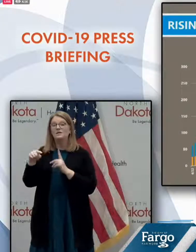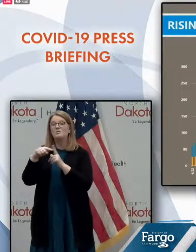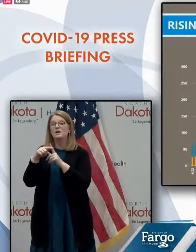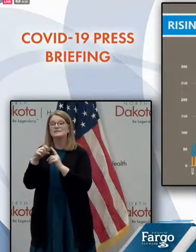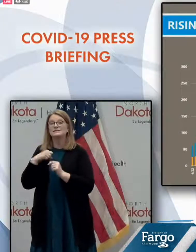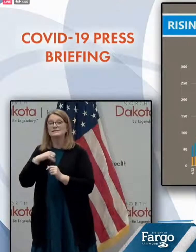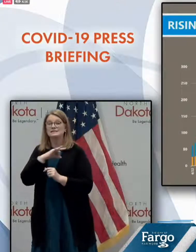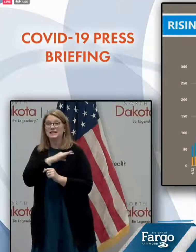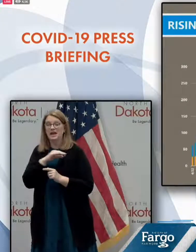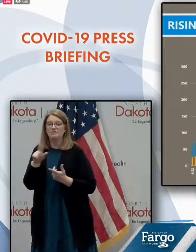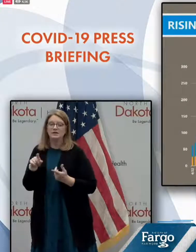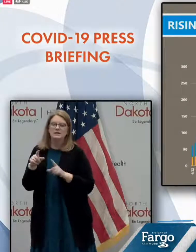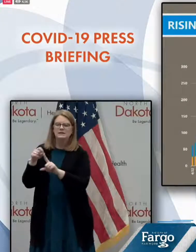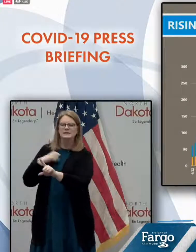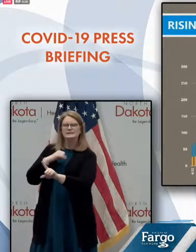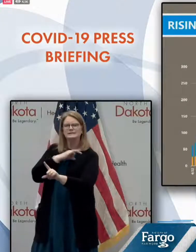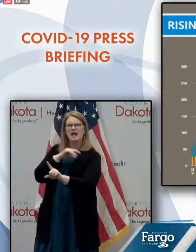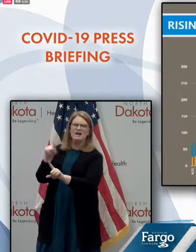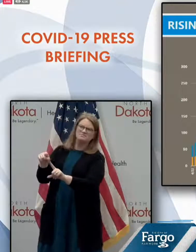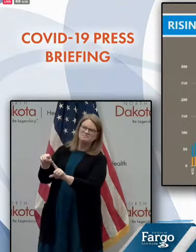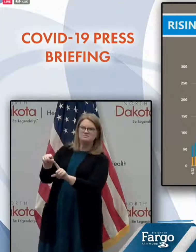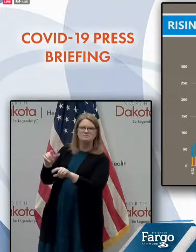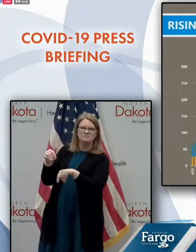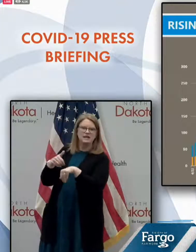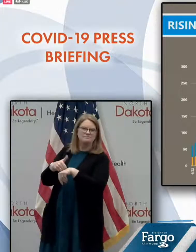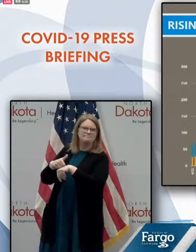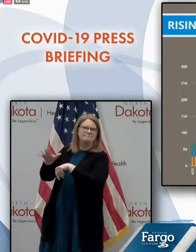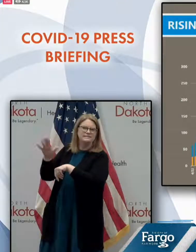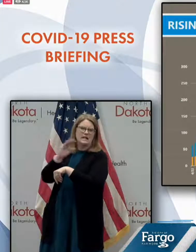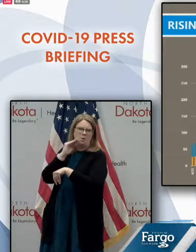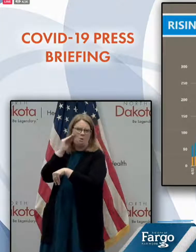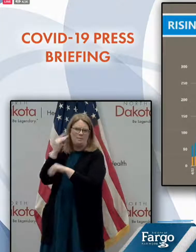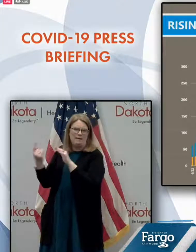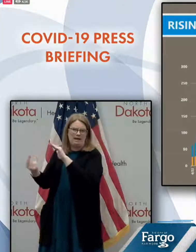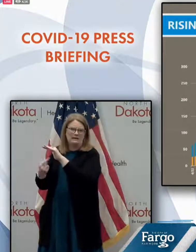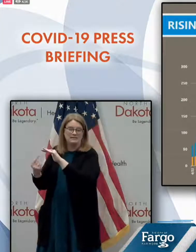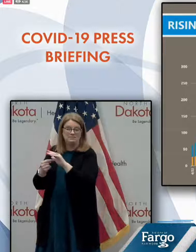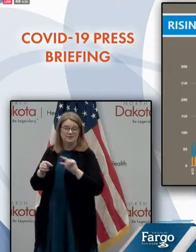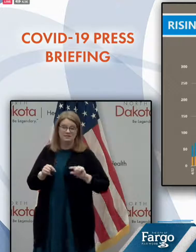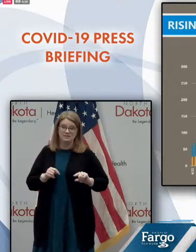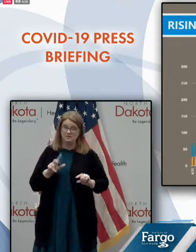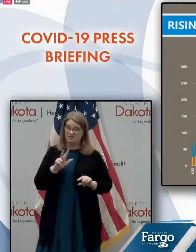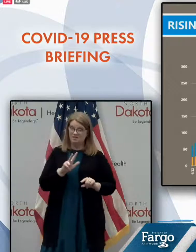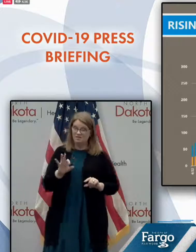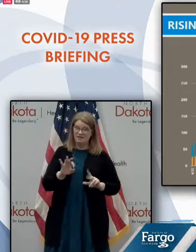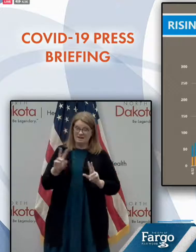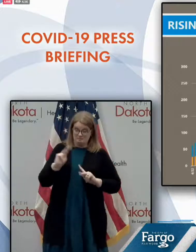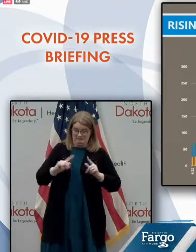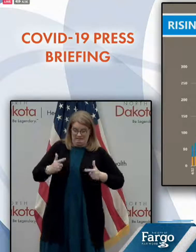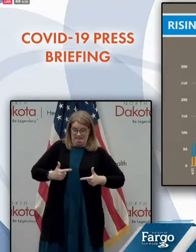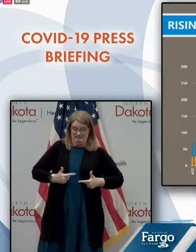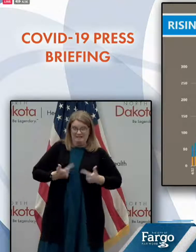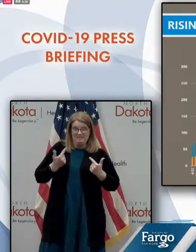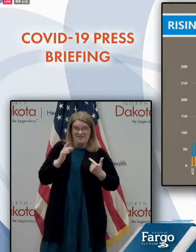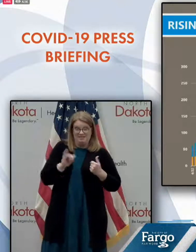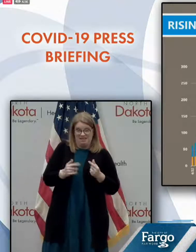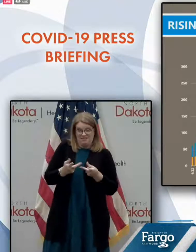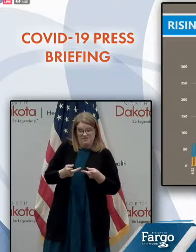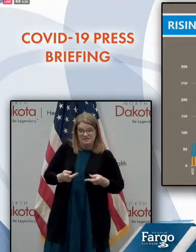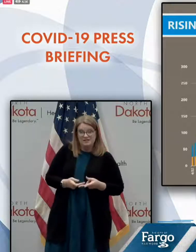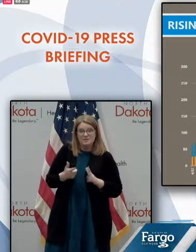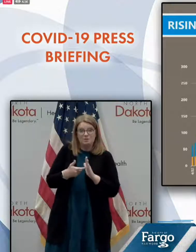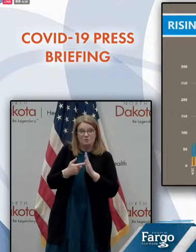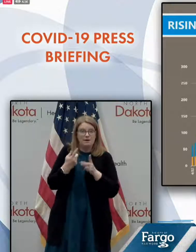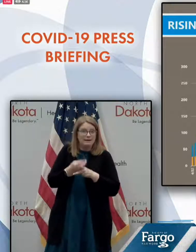of an issue in the sense that staff can go home and be isolated, but the 39 current positive residents, those require care, they